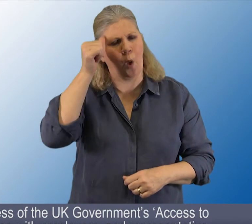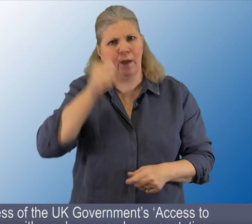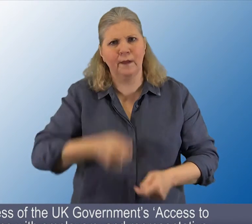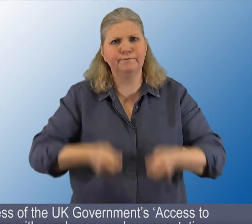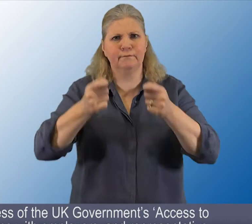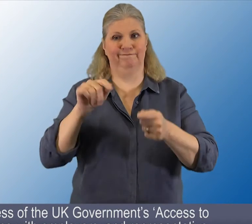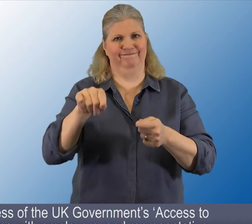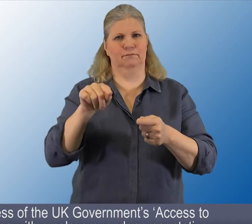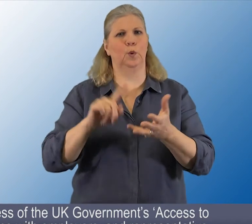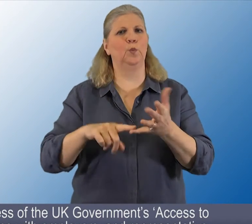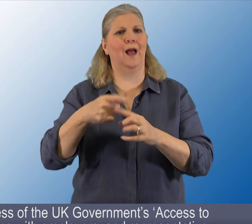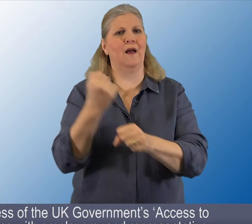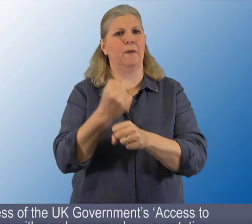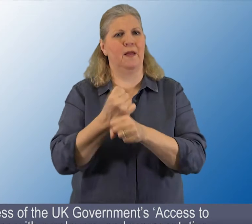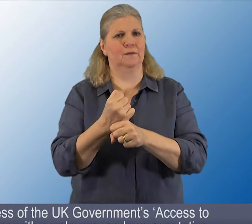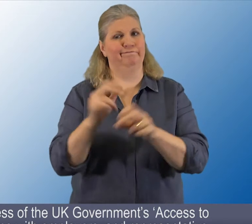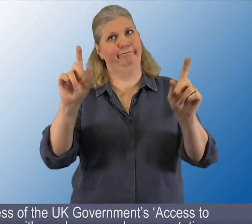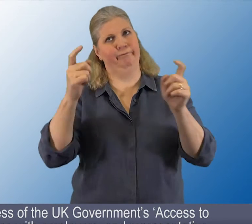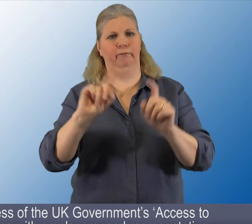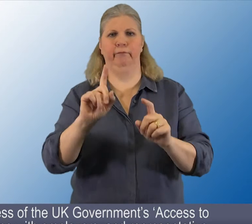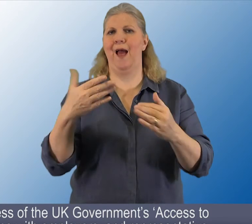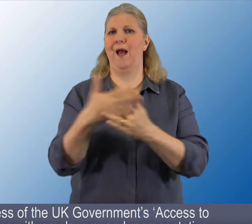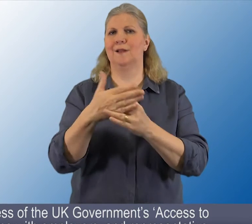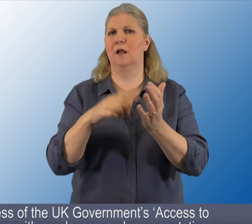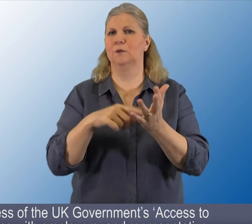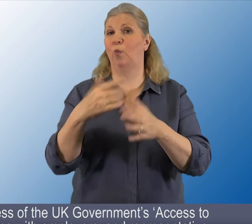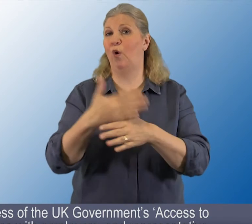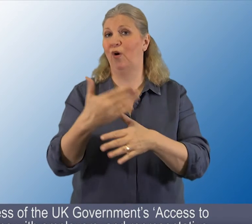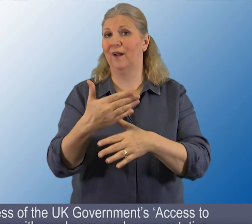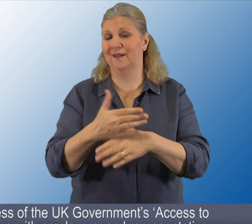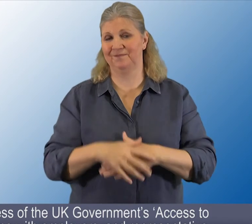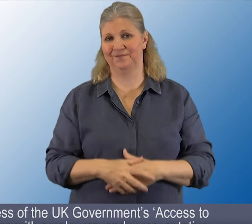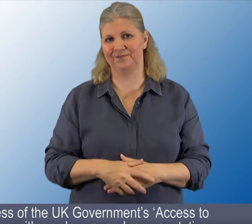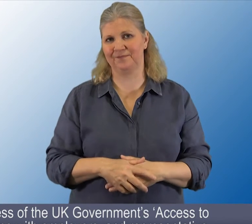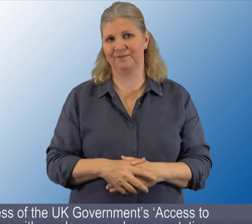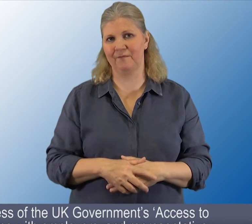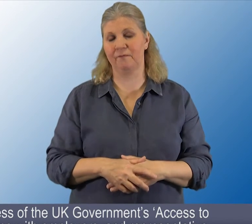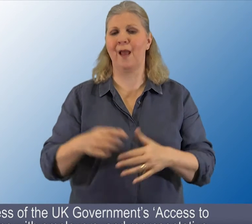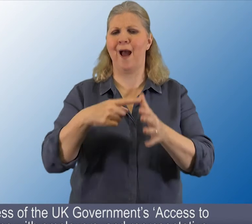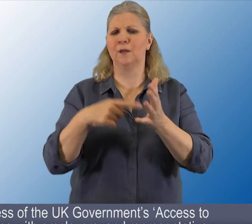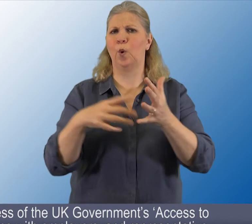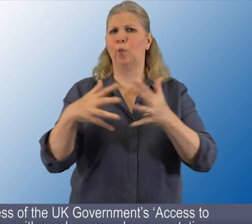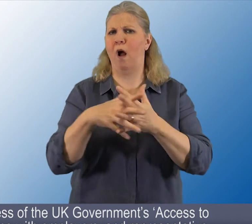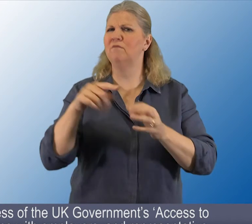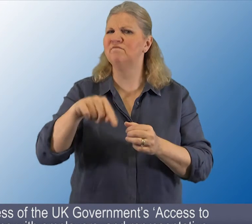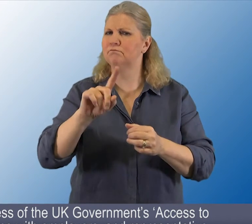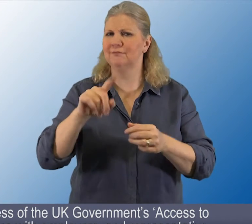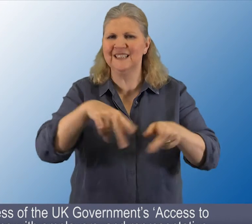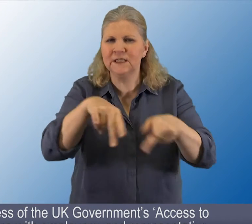19. Raise awareness of the UK Government's Access to Work Scheme with employers and representative organisations